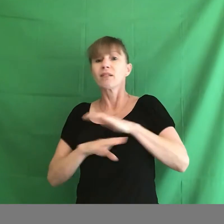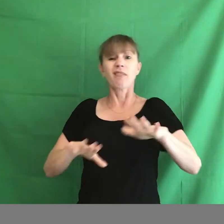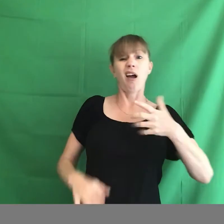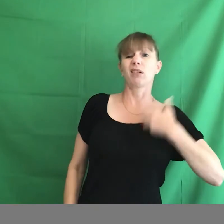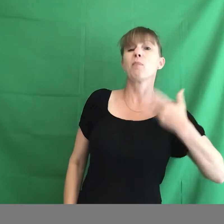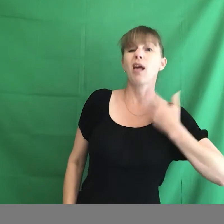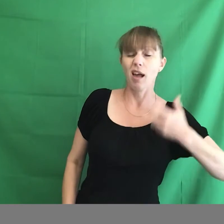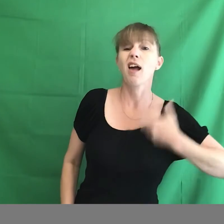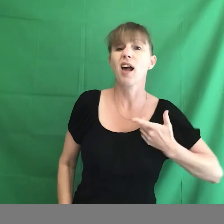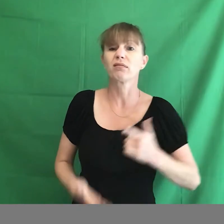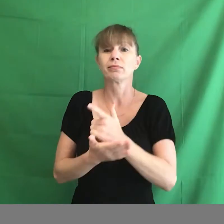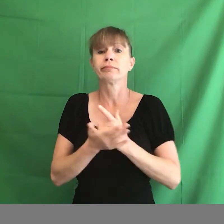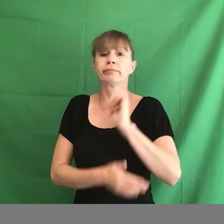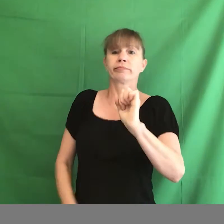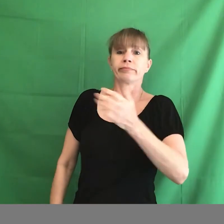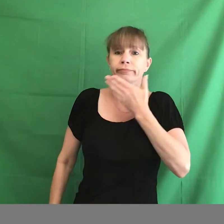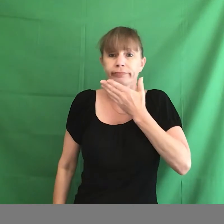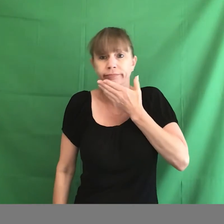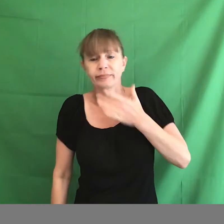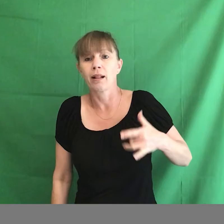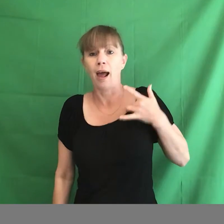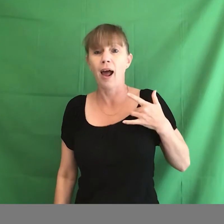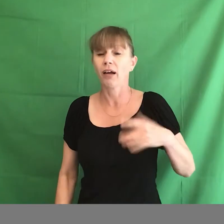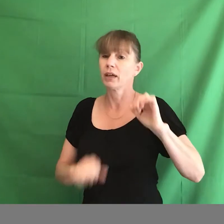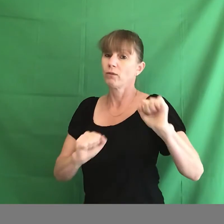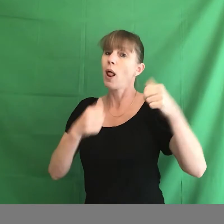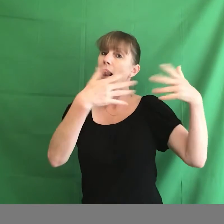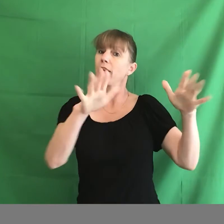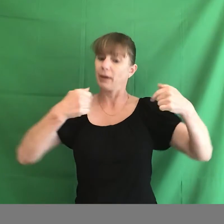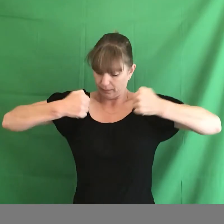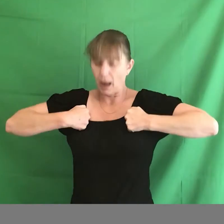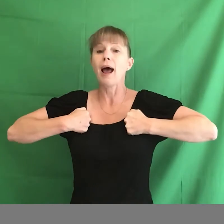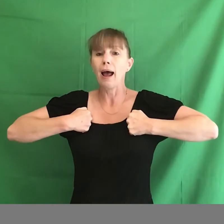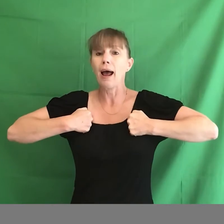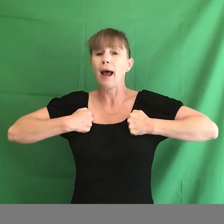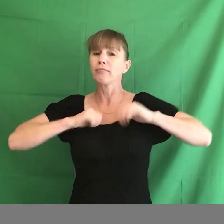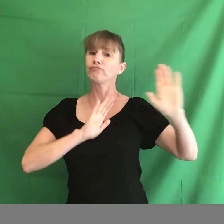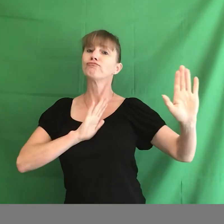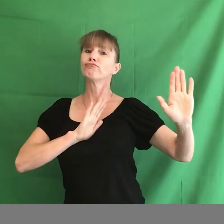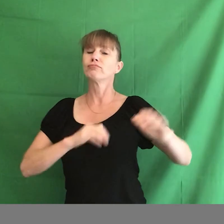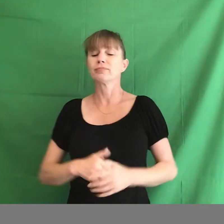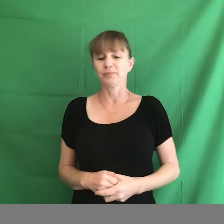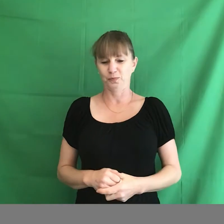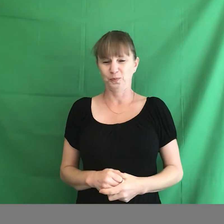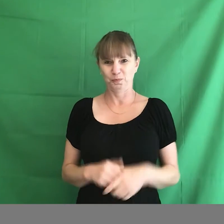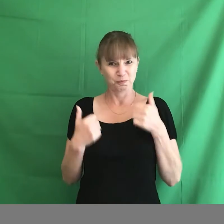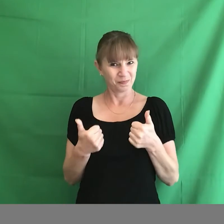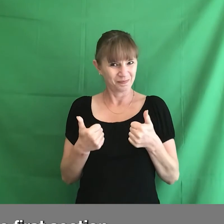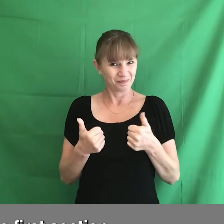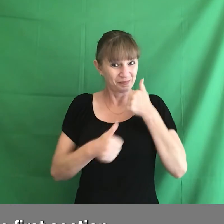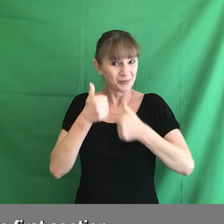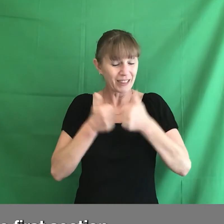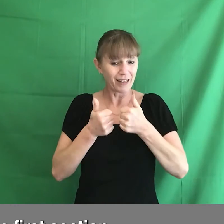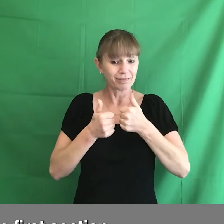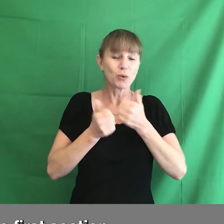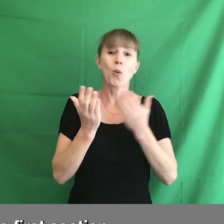not complain about your boring life if you'll just leave me to mine.